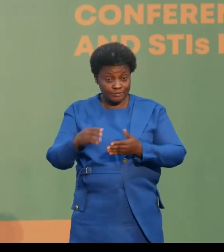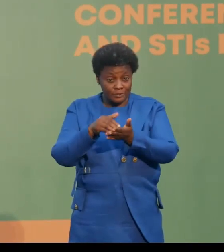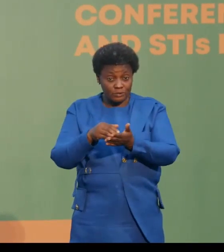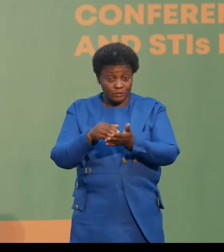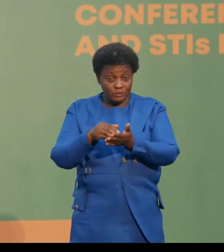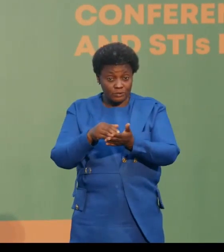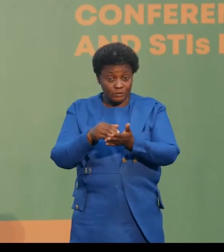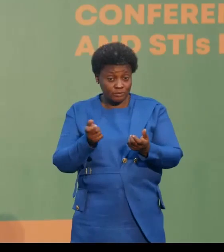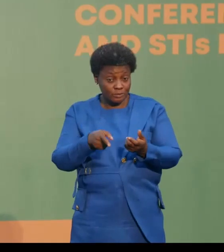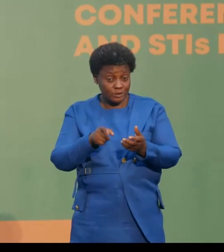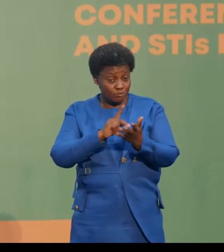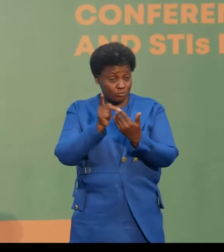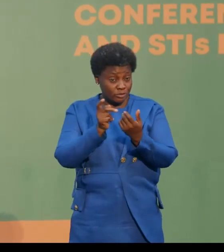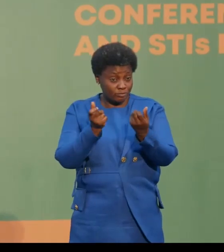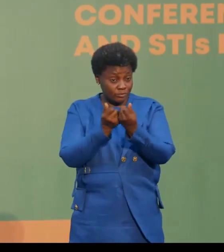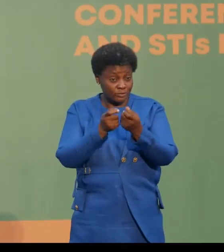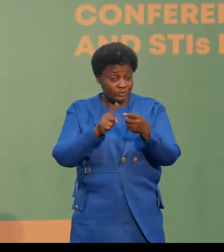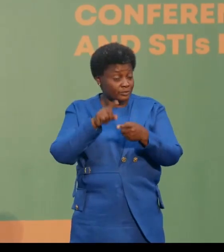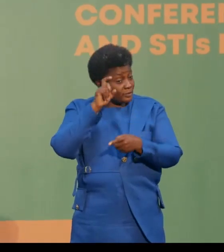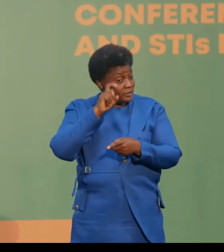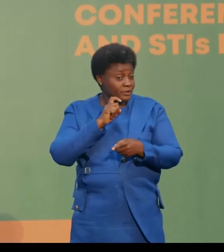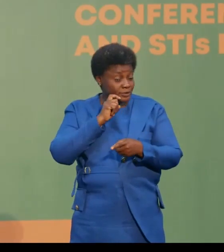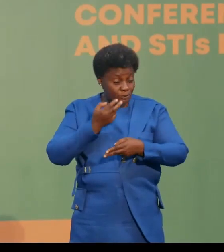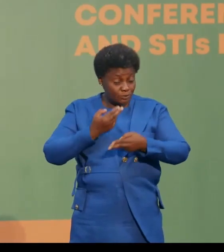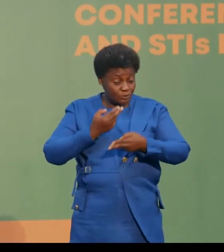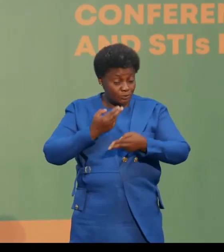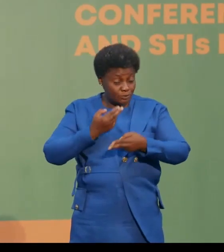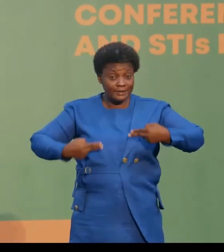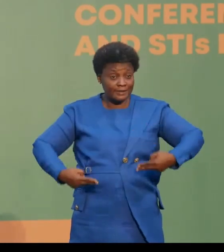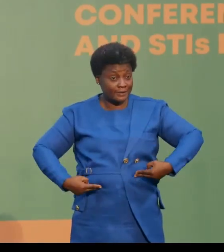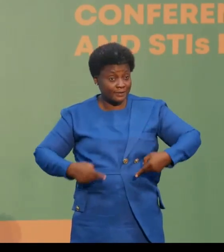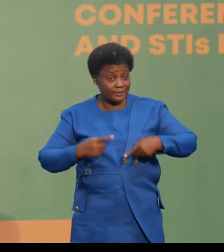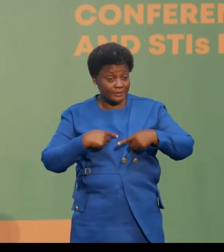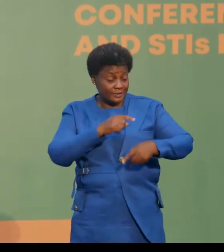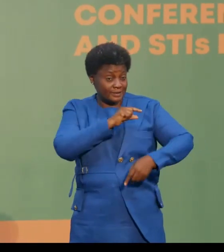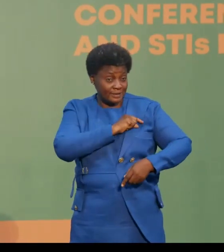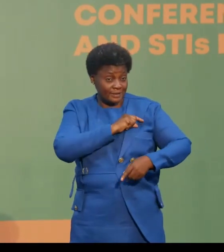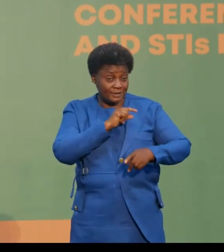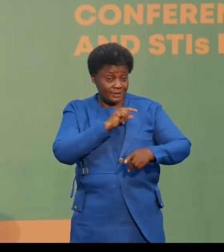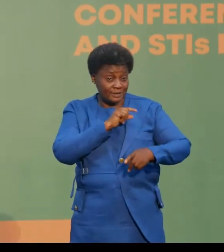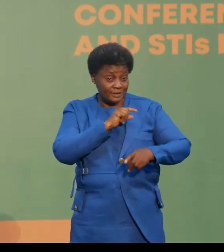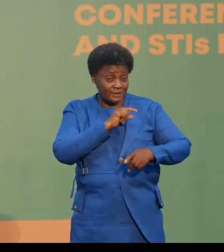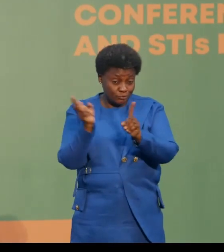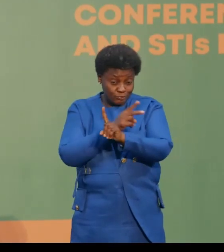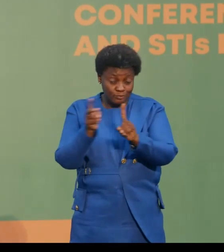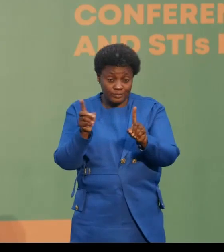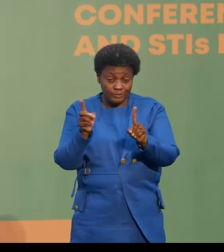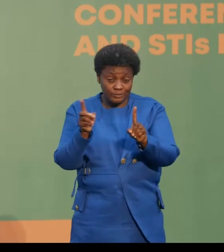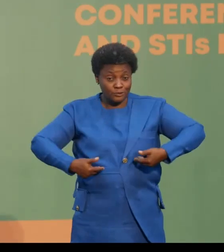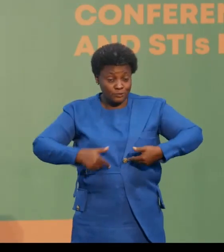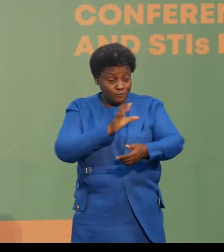prevention, sexual and reproductive health, gender-based violence awareness, and youth empowerment.